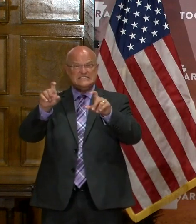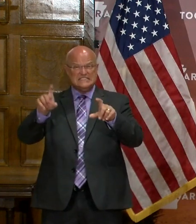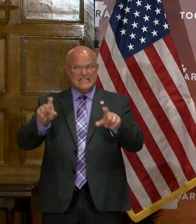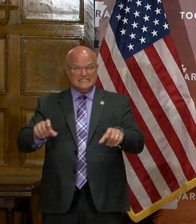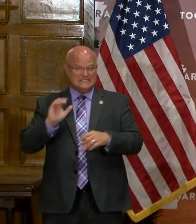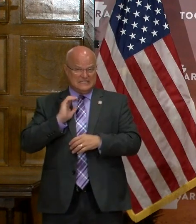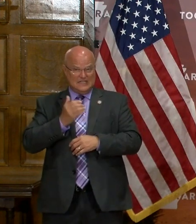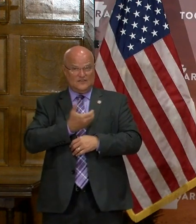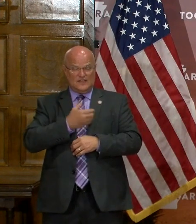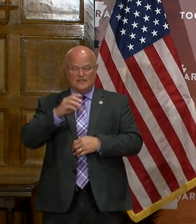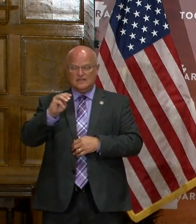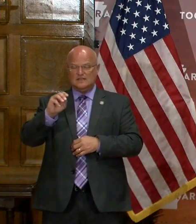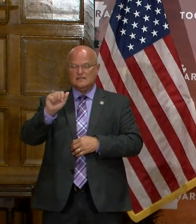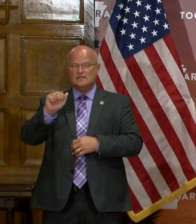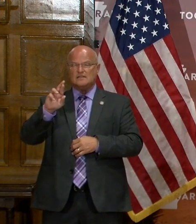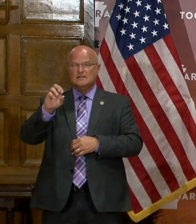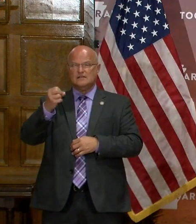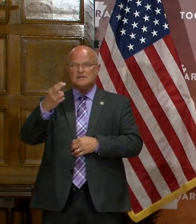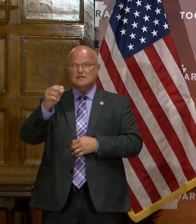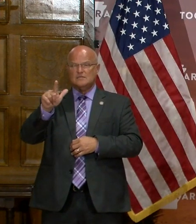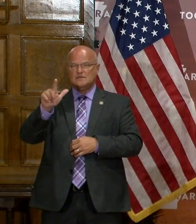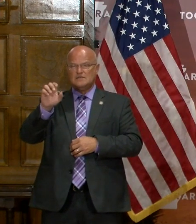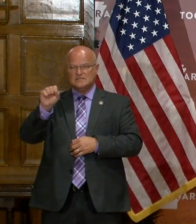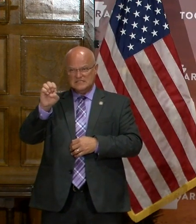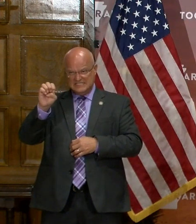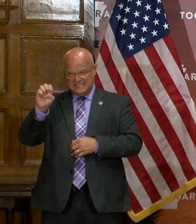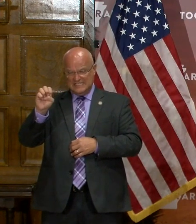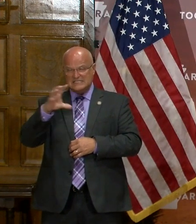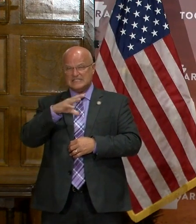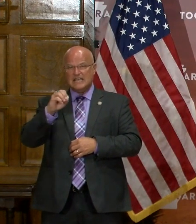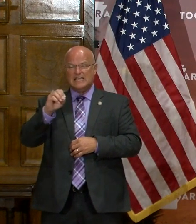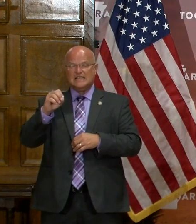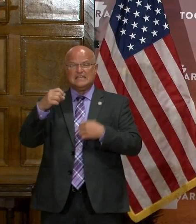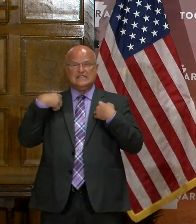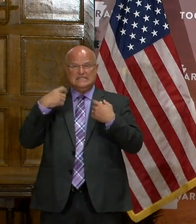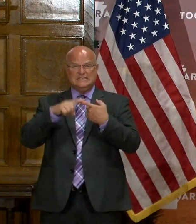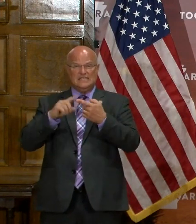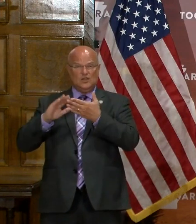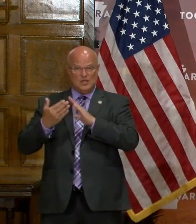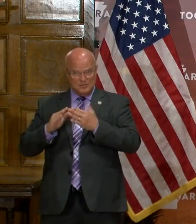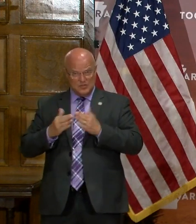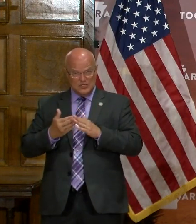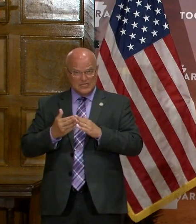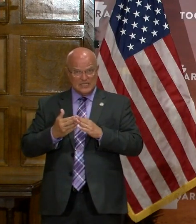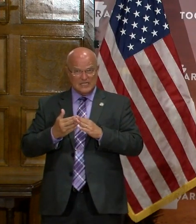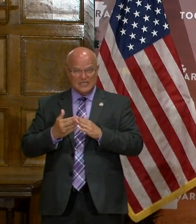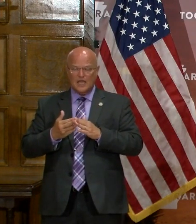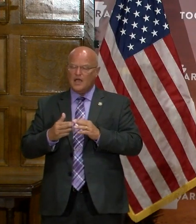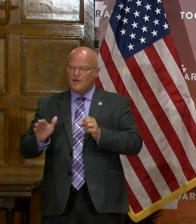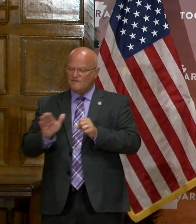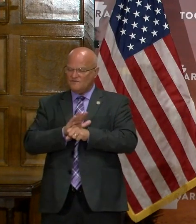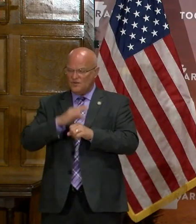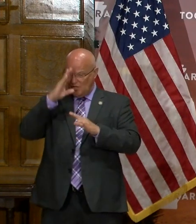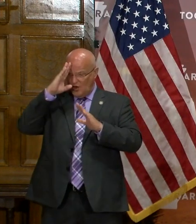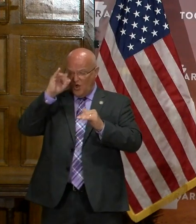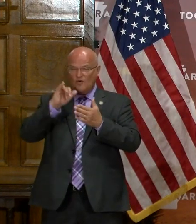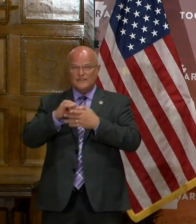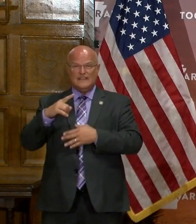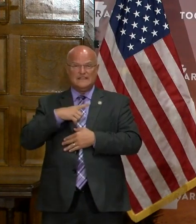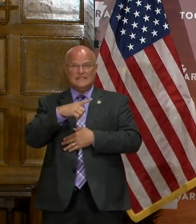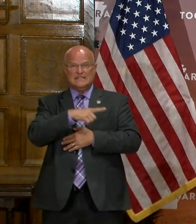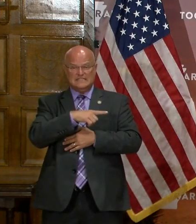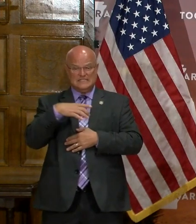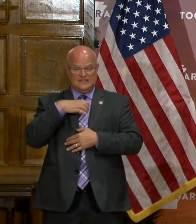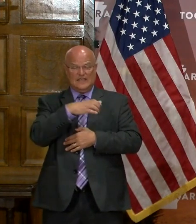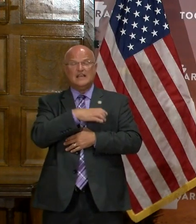testing of our Marshallese and Latinx community, I am fully hopeful that the